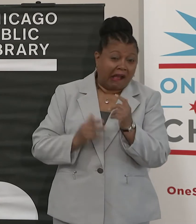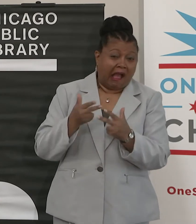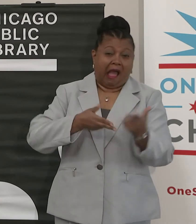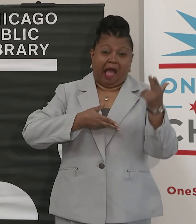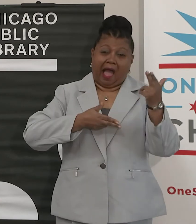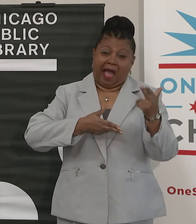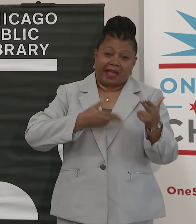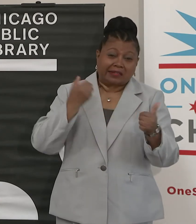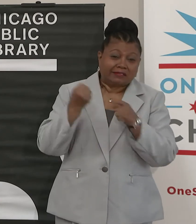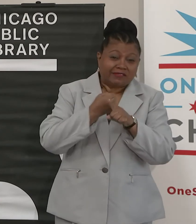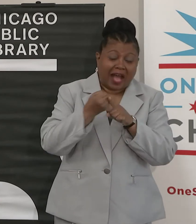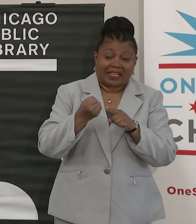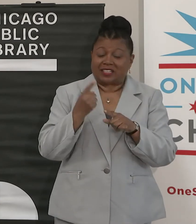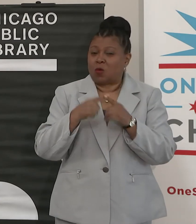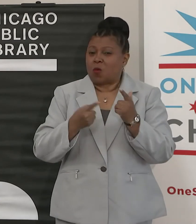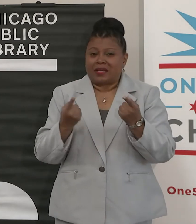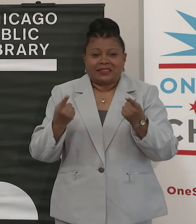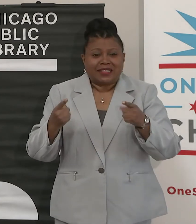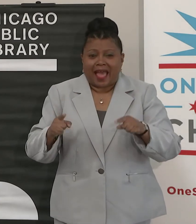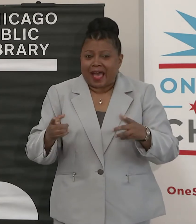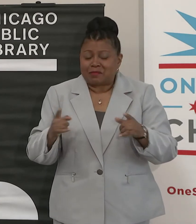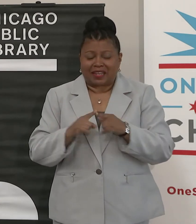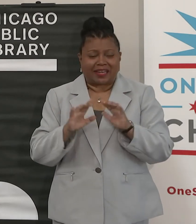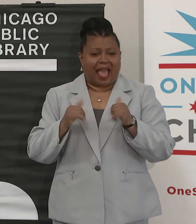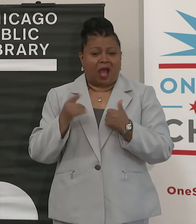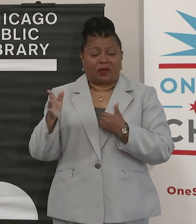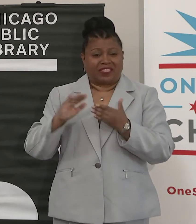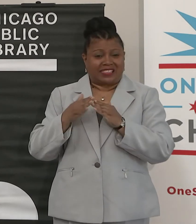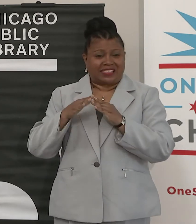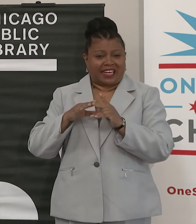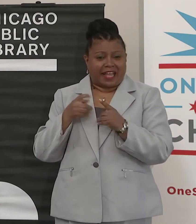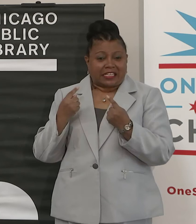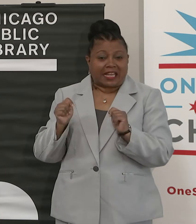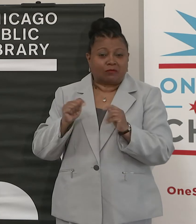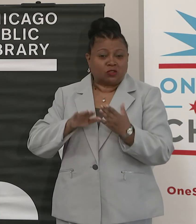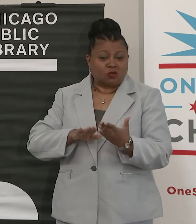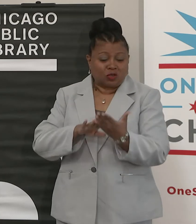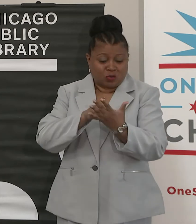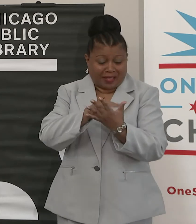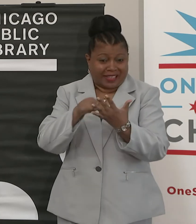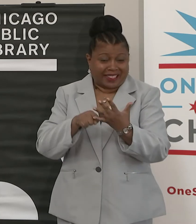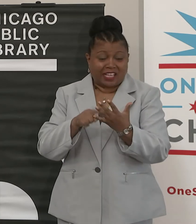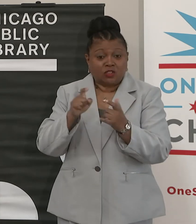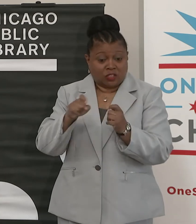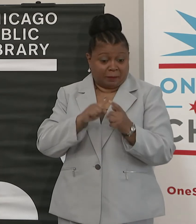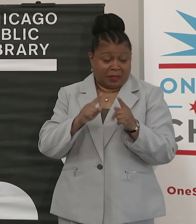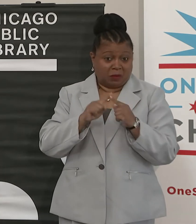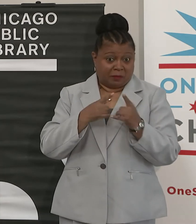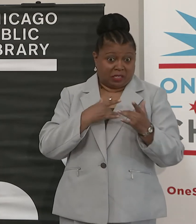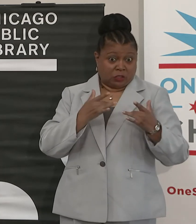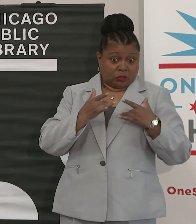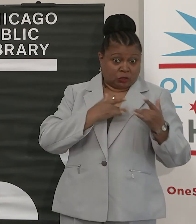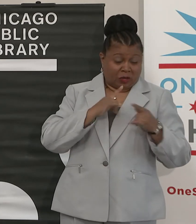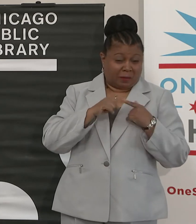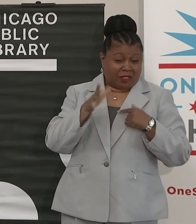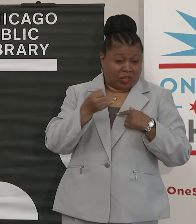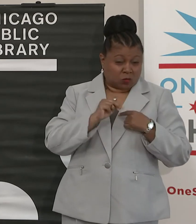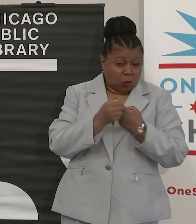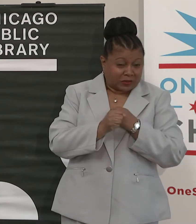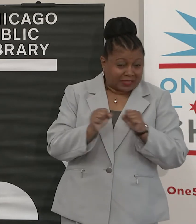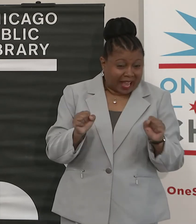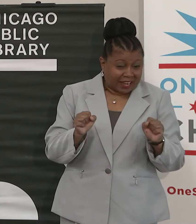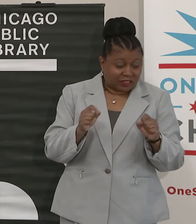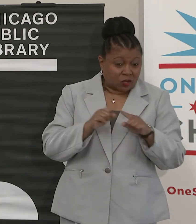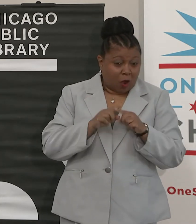highway violence. What is happening and how is the city attempting to address it? Should people be concerned about their own